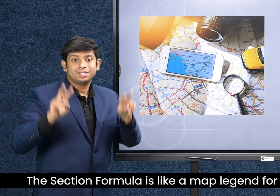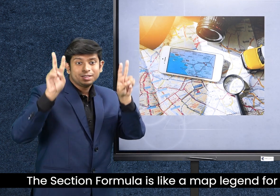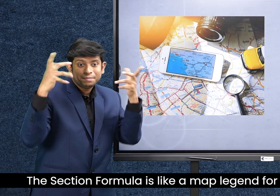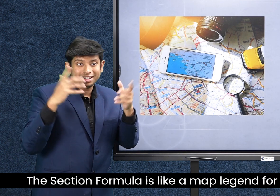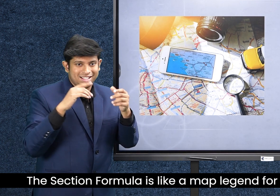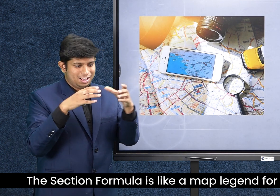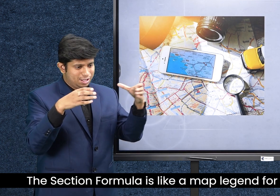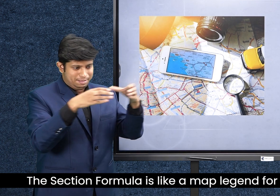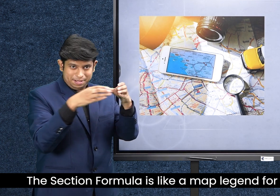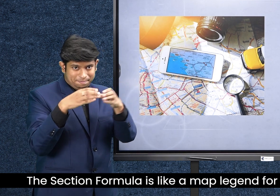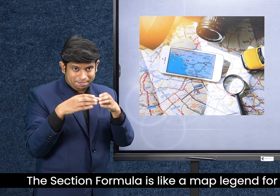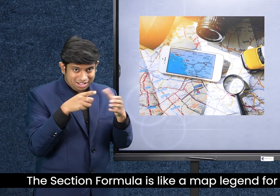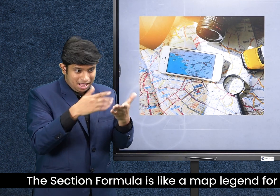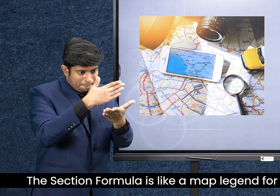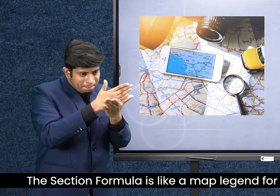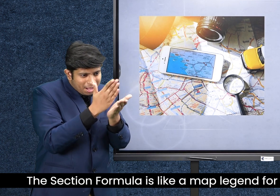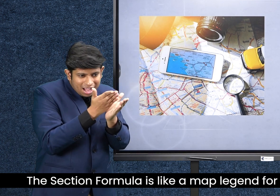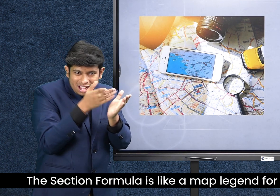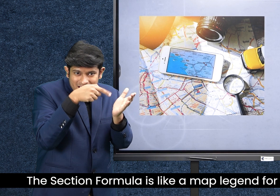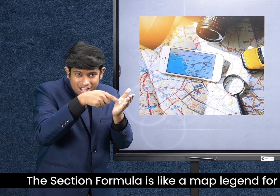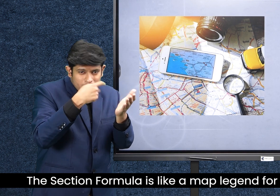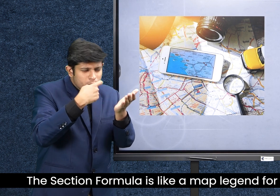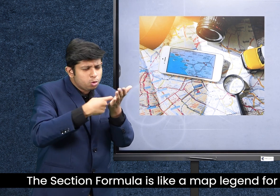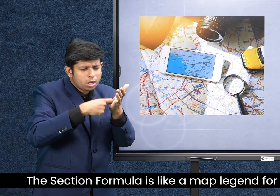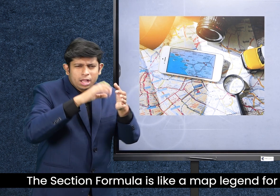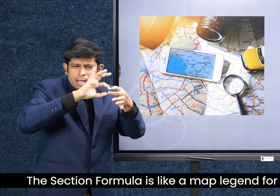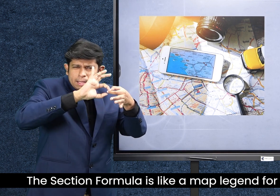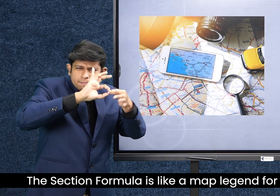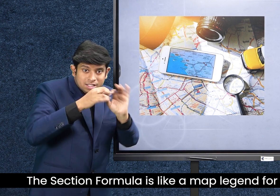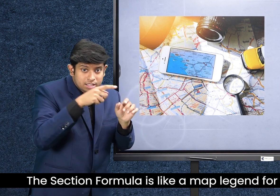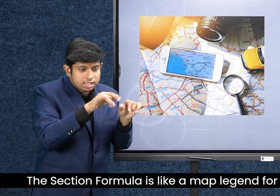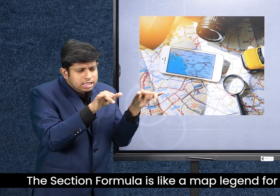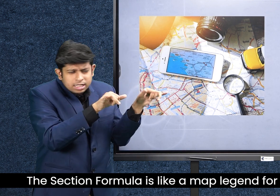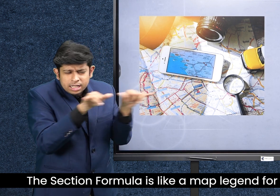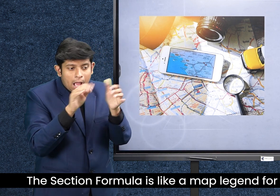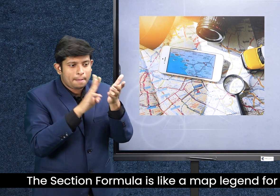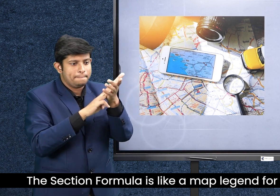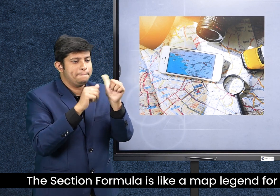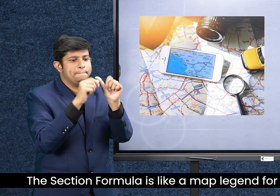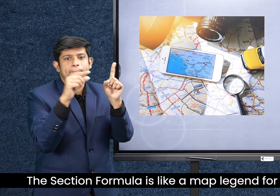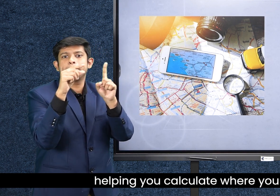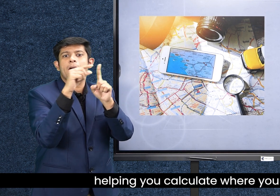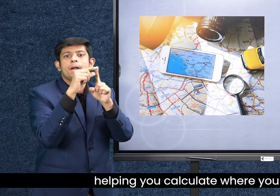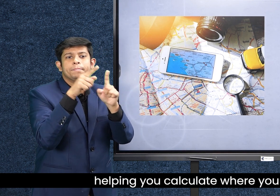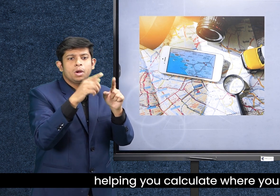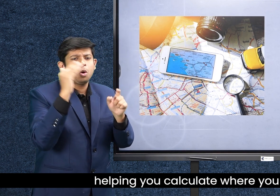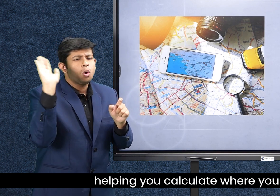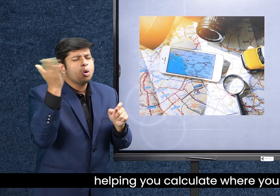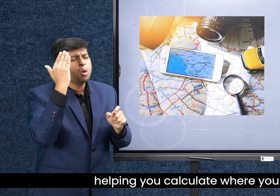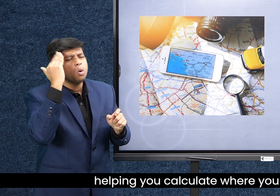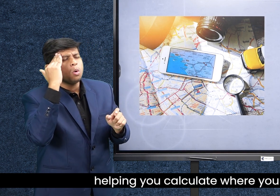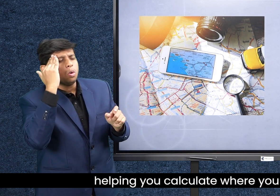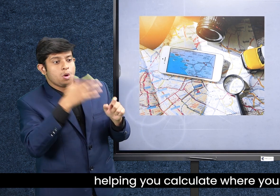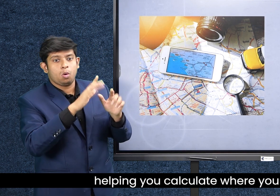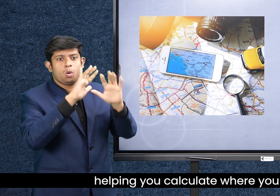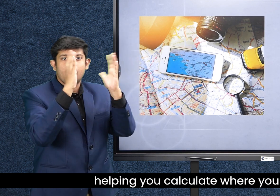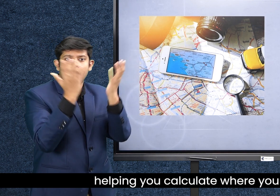The section formula is like a map legend for real world coordinates, helping you calculate where you need to